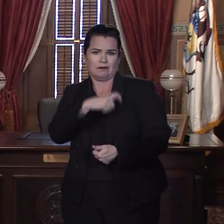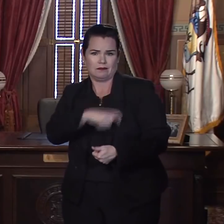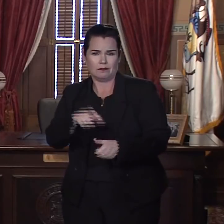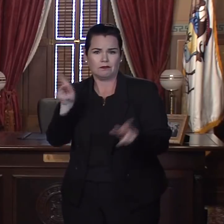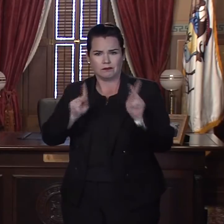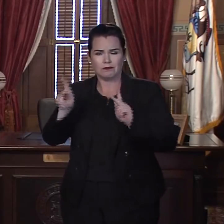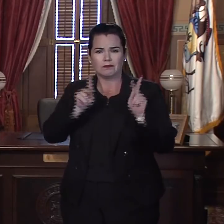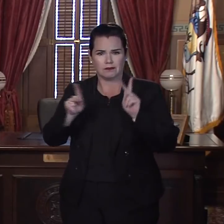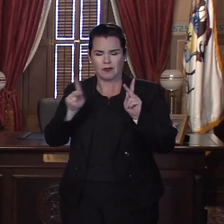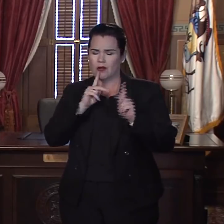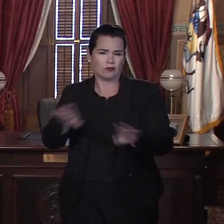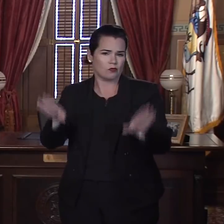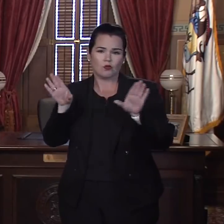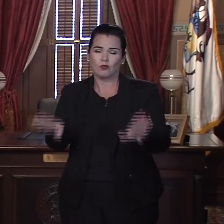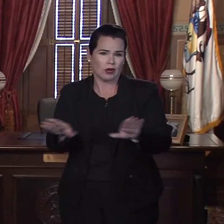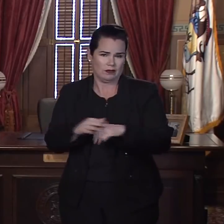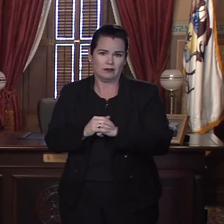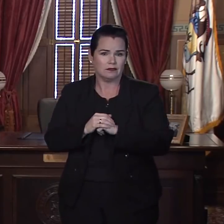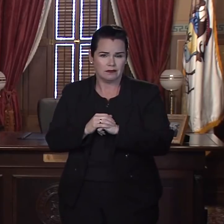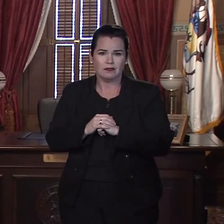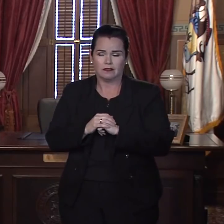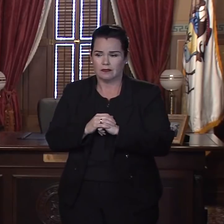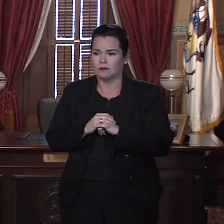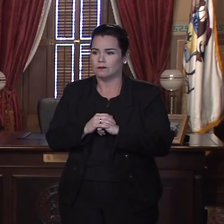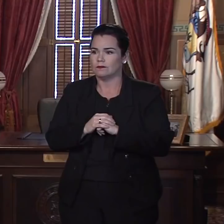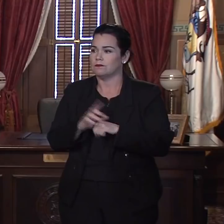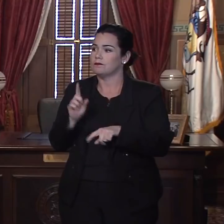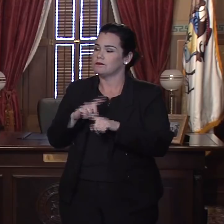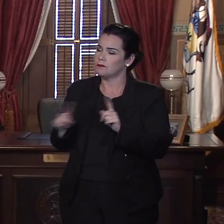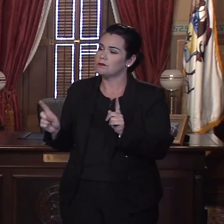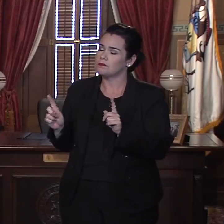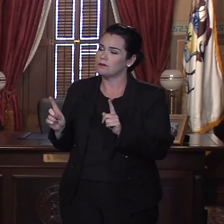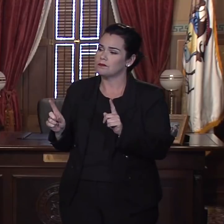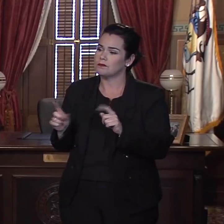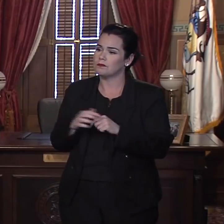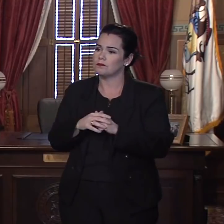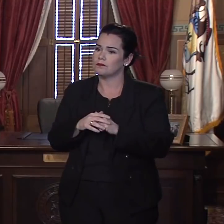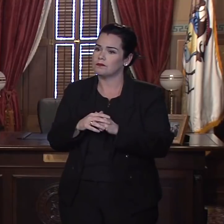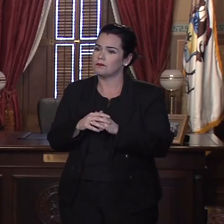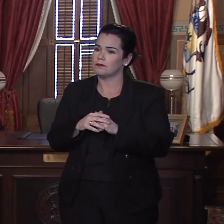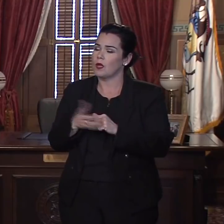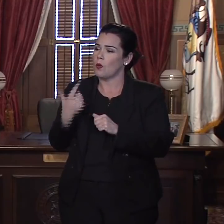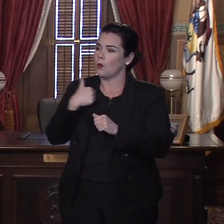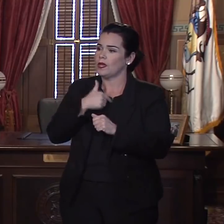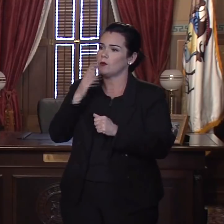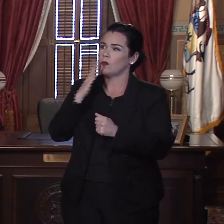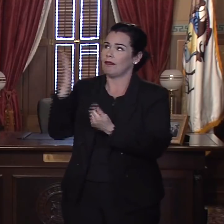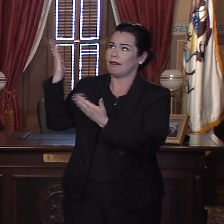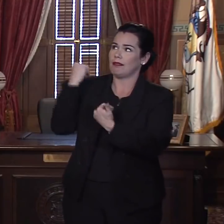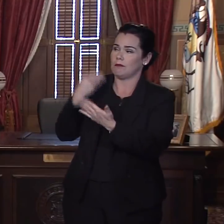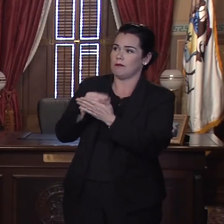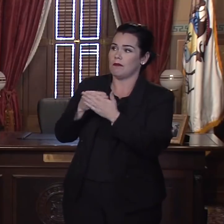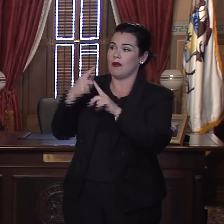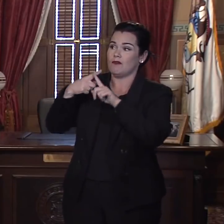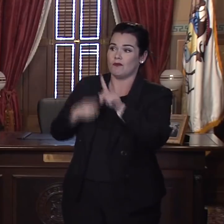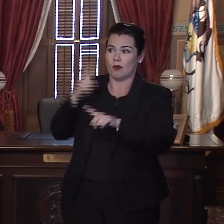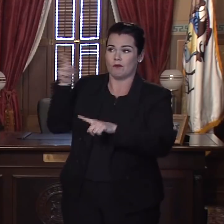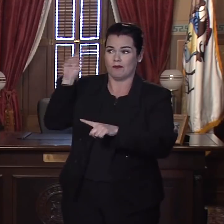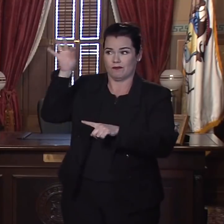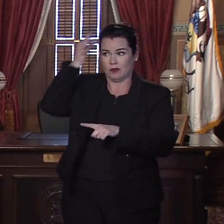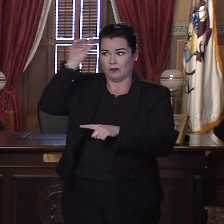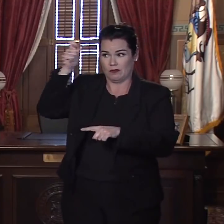delegation has been great to work with. I would just say that, we are going to get some resources from the federal government. A lot